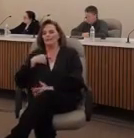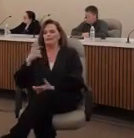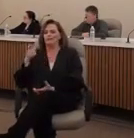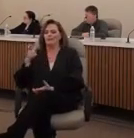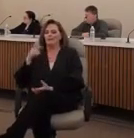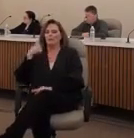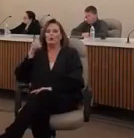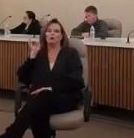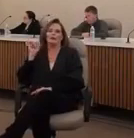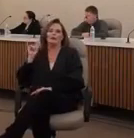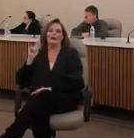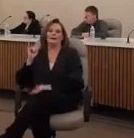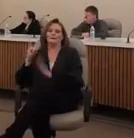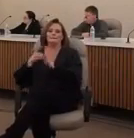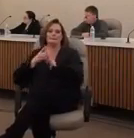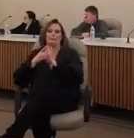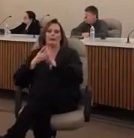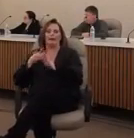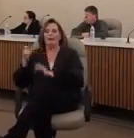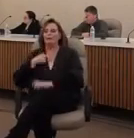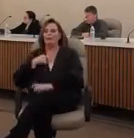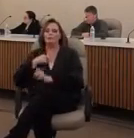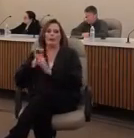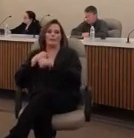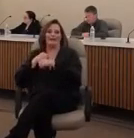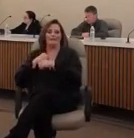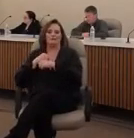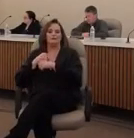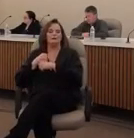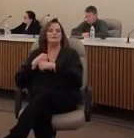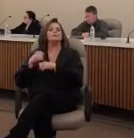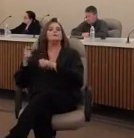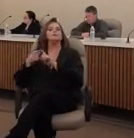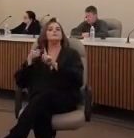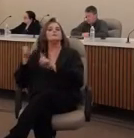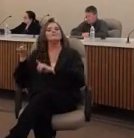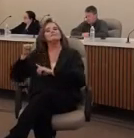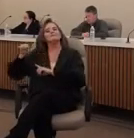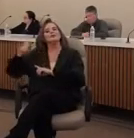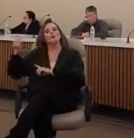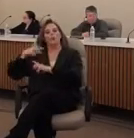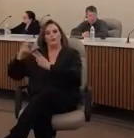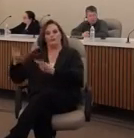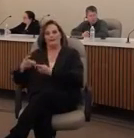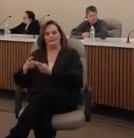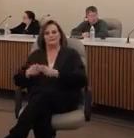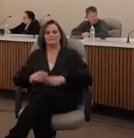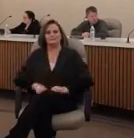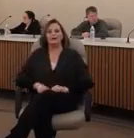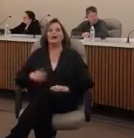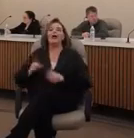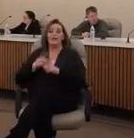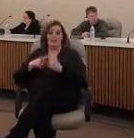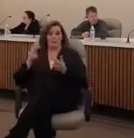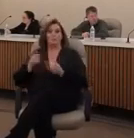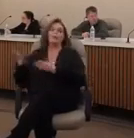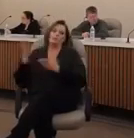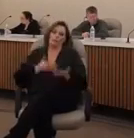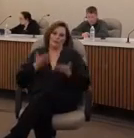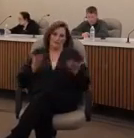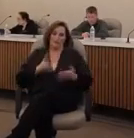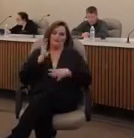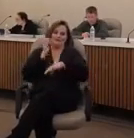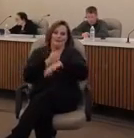a display. Gotcha. And those are all manufactured off-site. Those would be just displays. Okay. Questions?